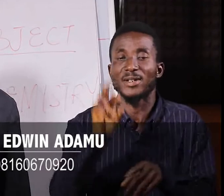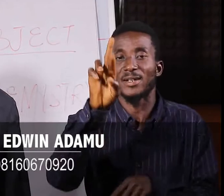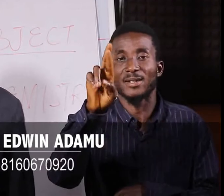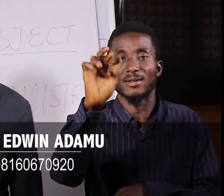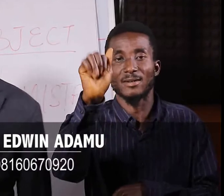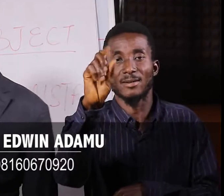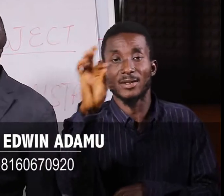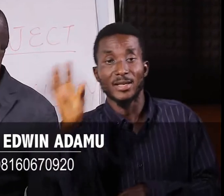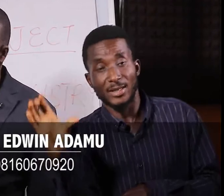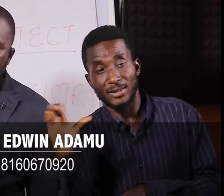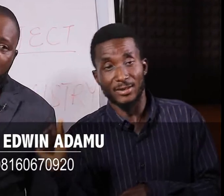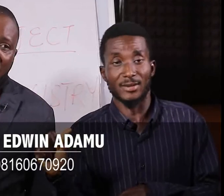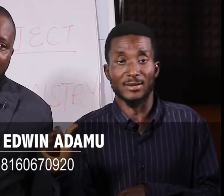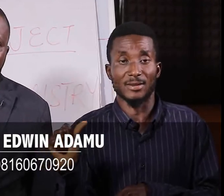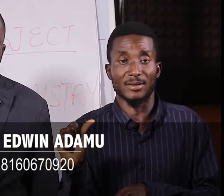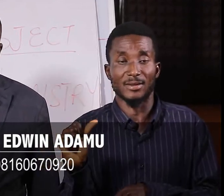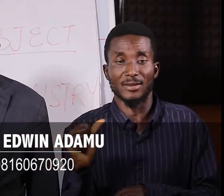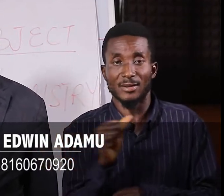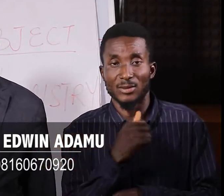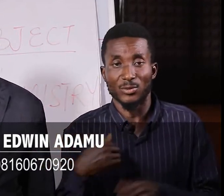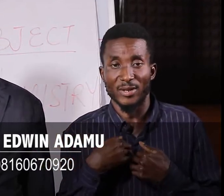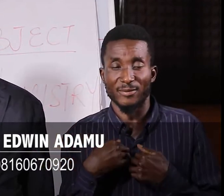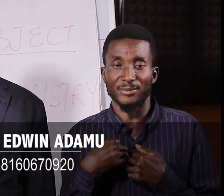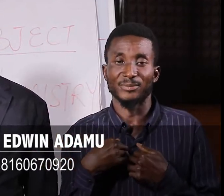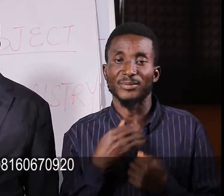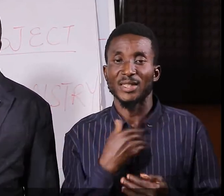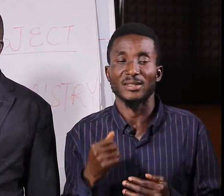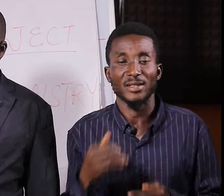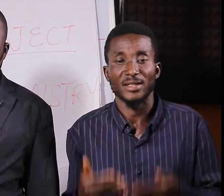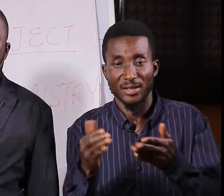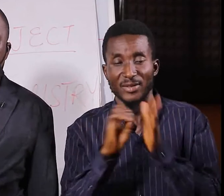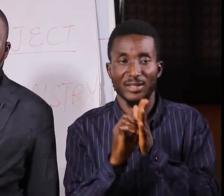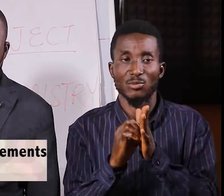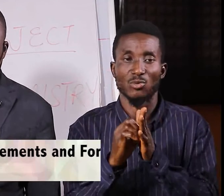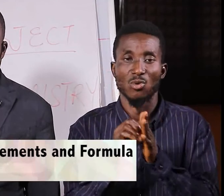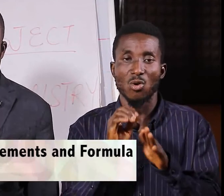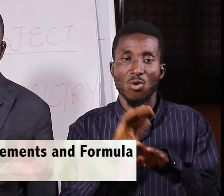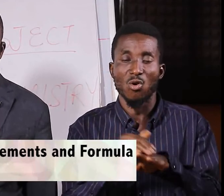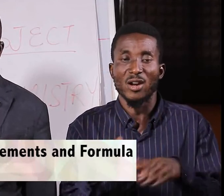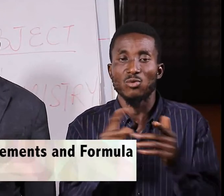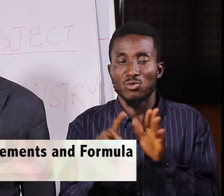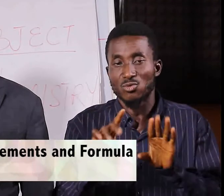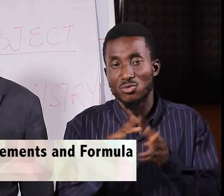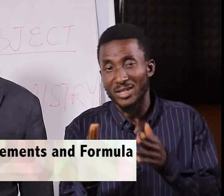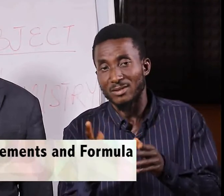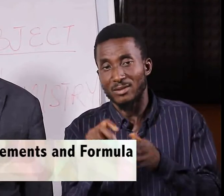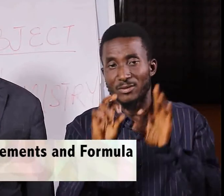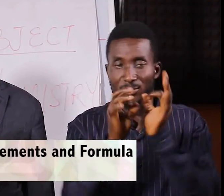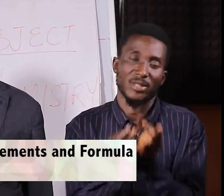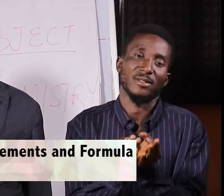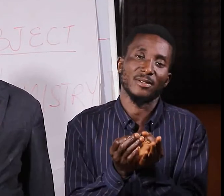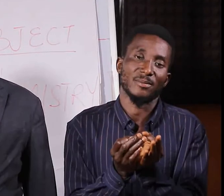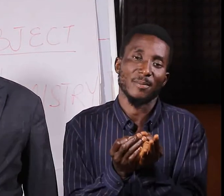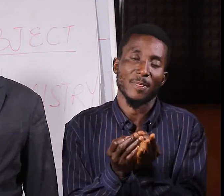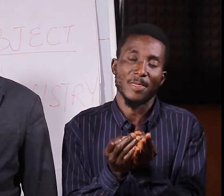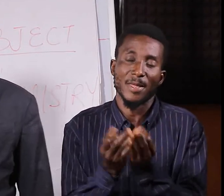radicals. He showed you the other radicals that we have, and he gave you an example on how to write the formula of these compounds. Time